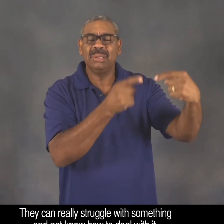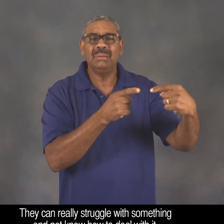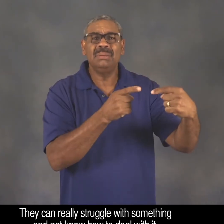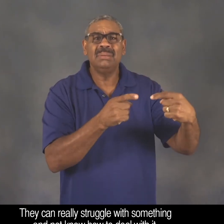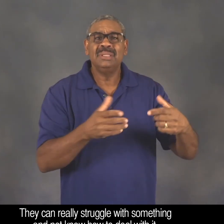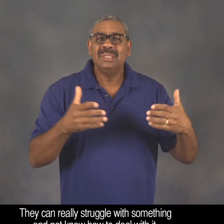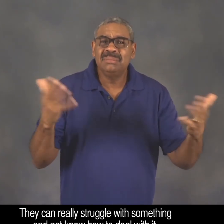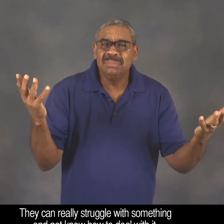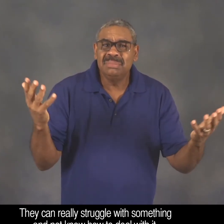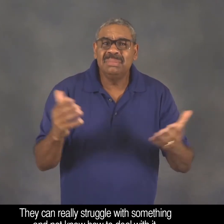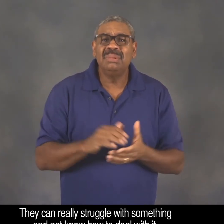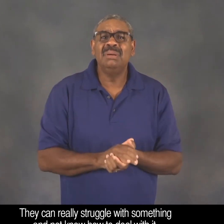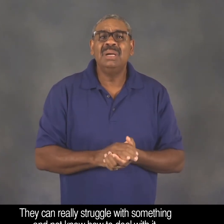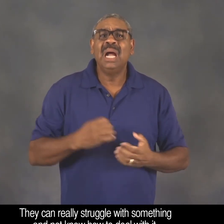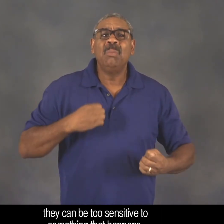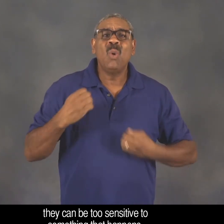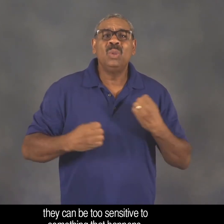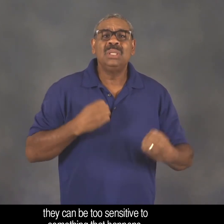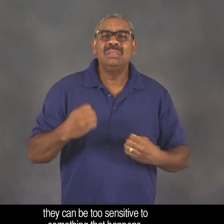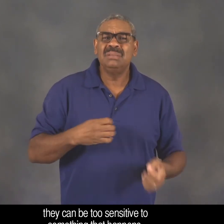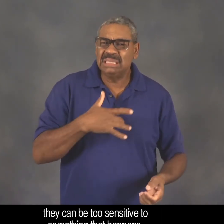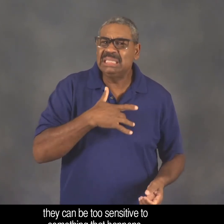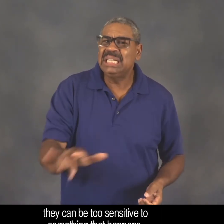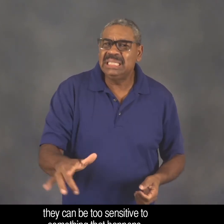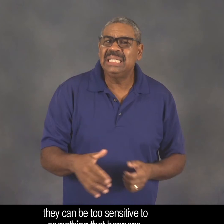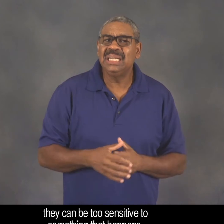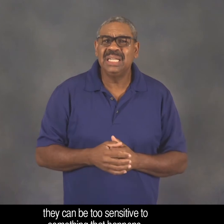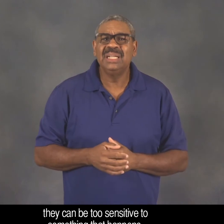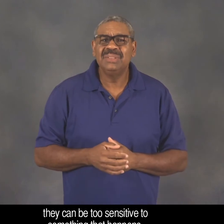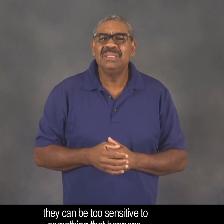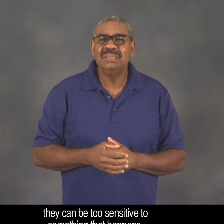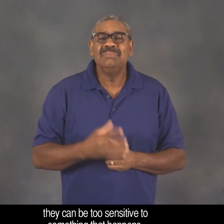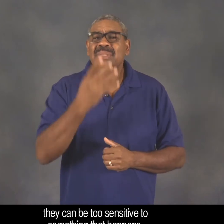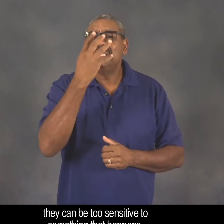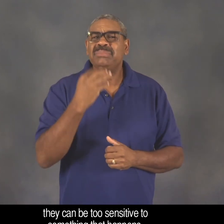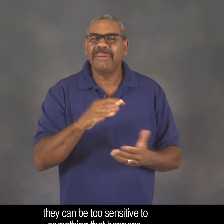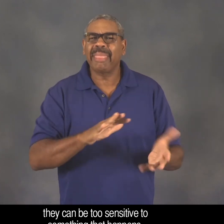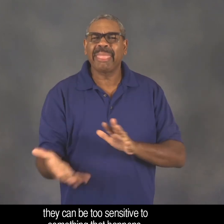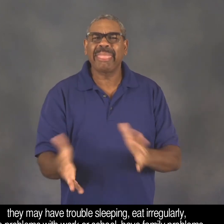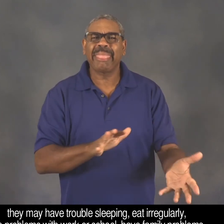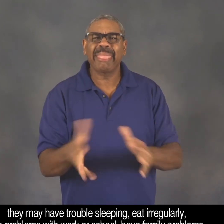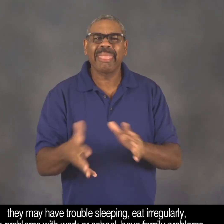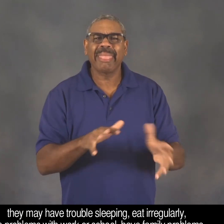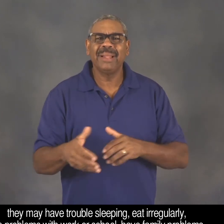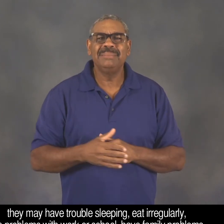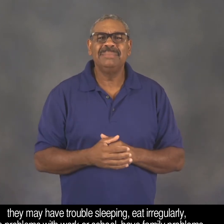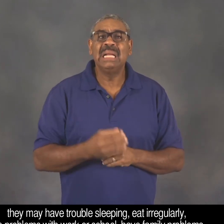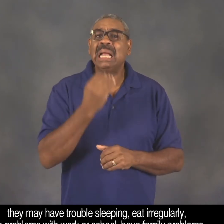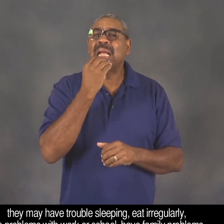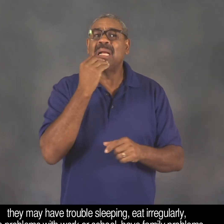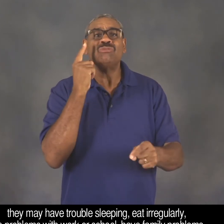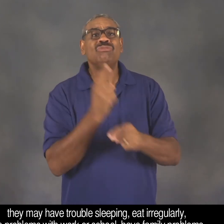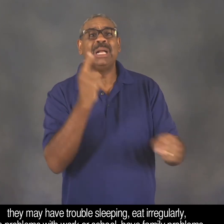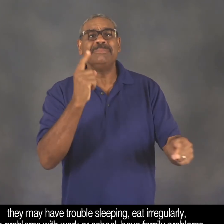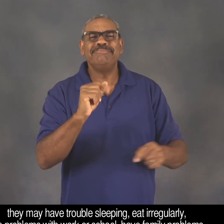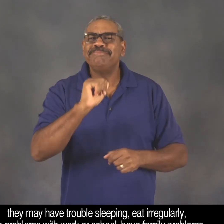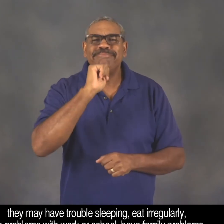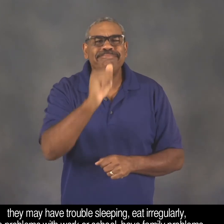and not know how to deal with it. They can be too sensitive to something that happens. They may have trouble sleeping,